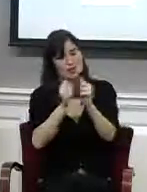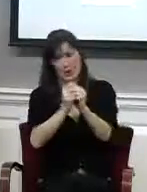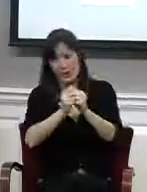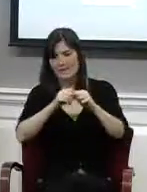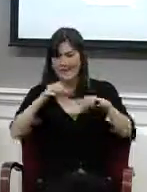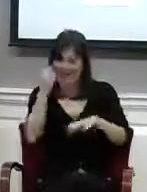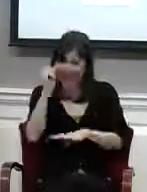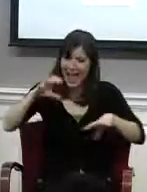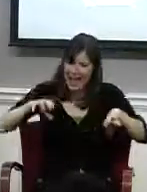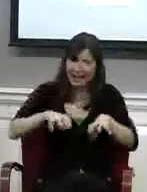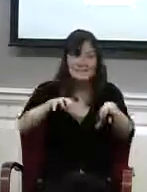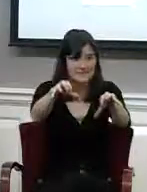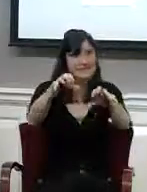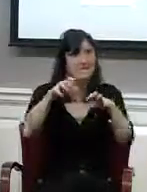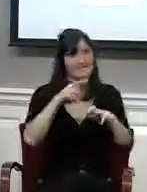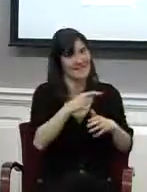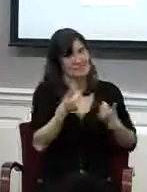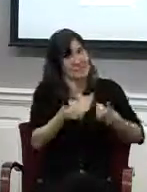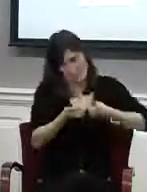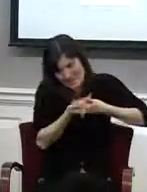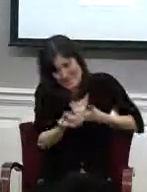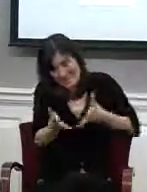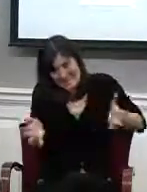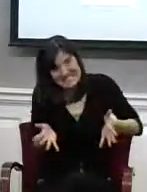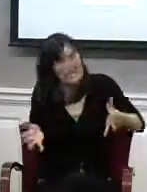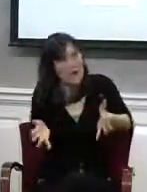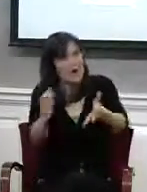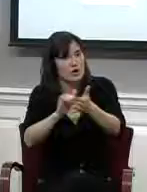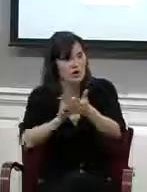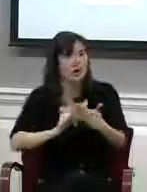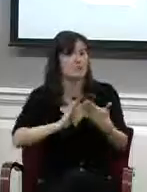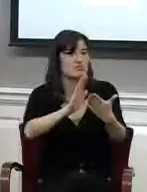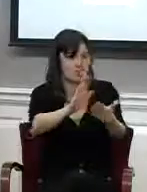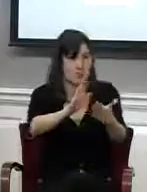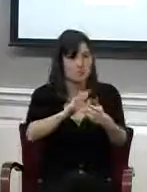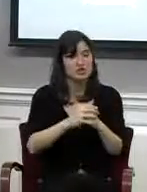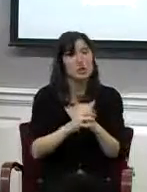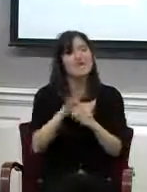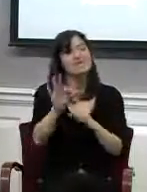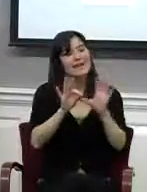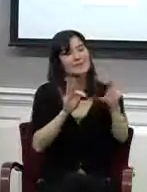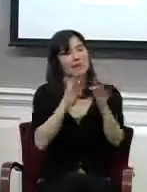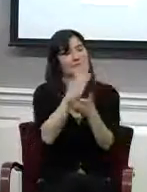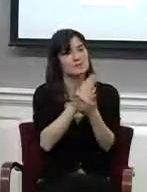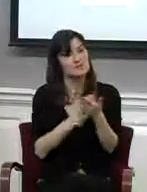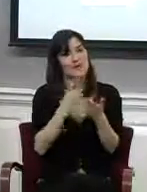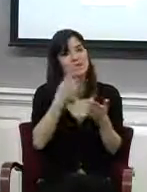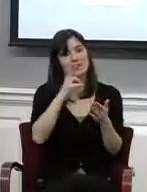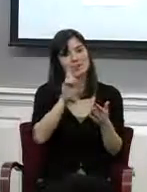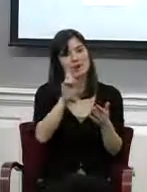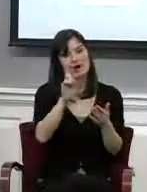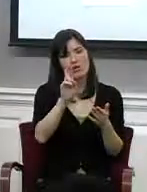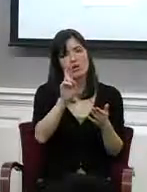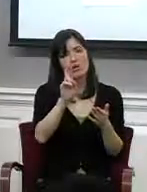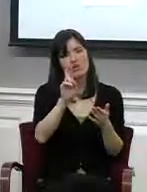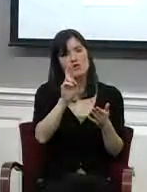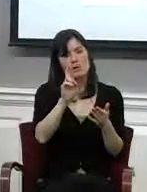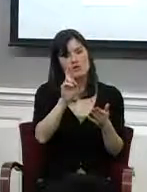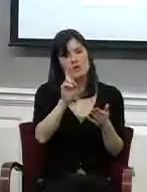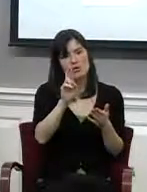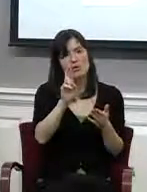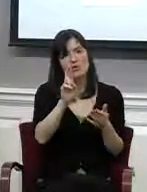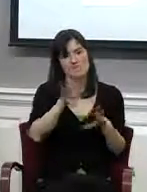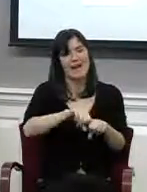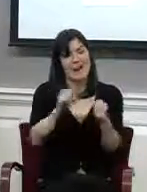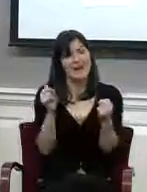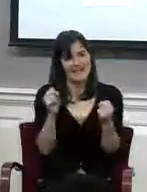that among learners. The representative examples of human rights violations chosen for their textbooks include some graphic descriptions